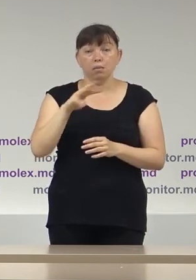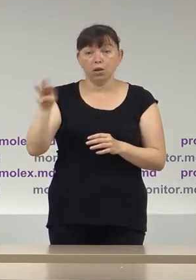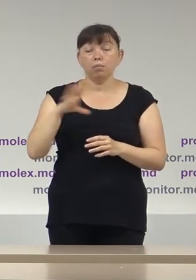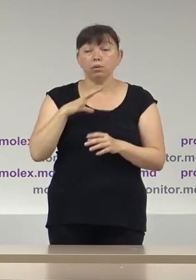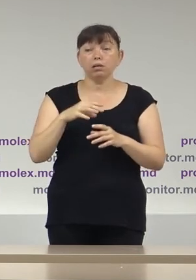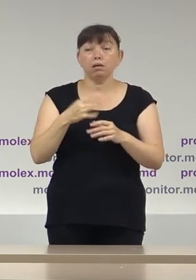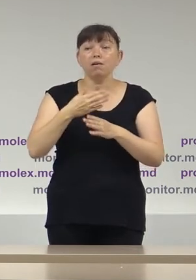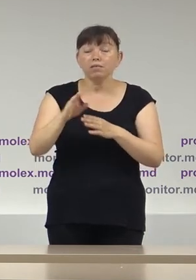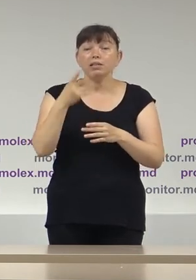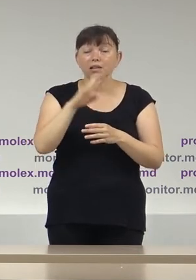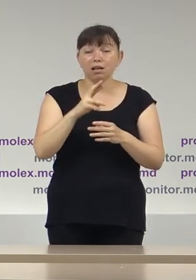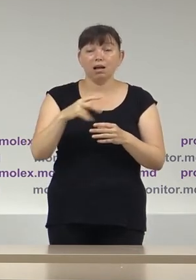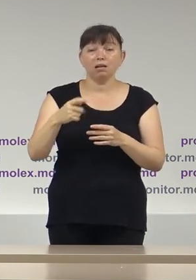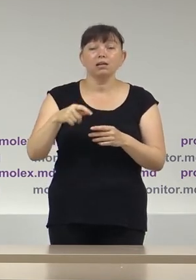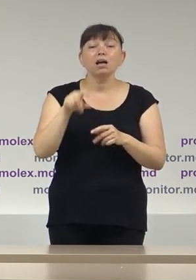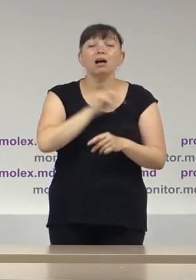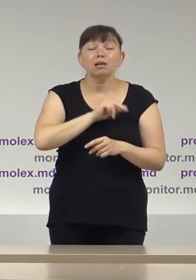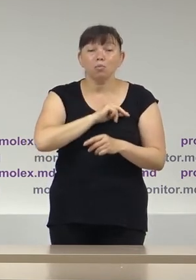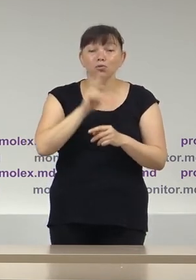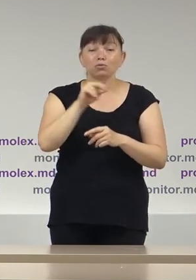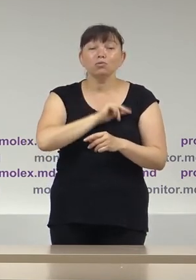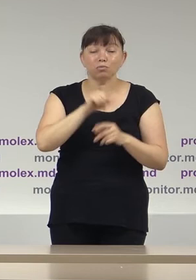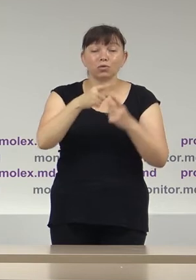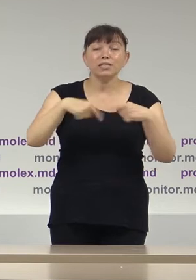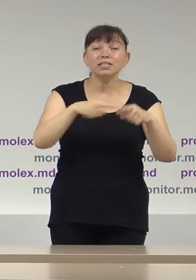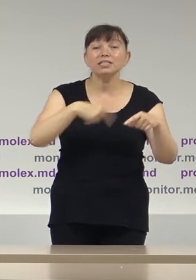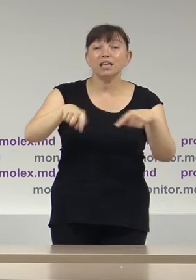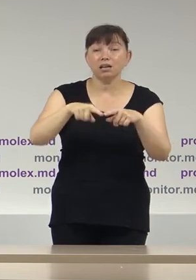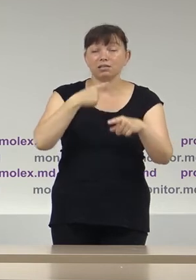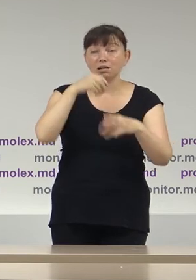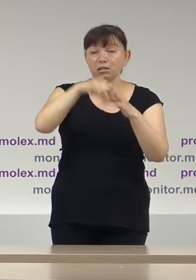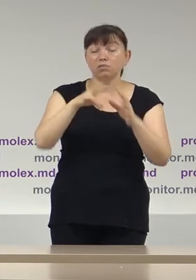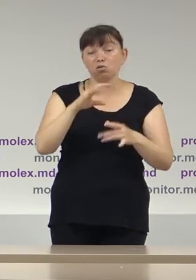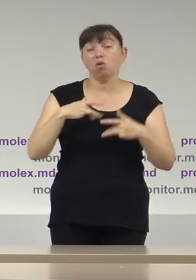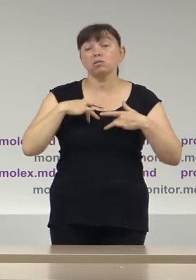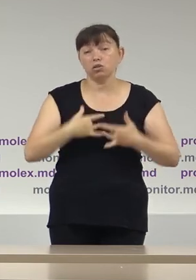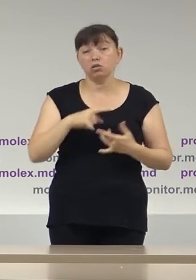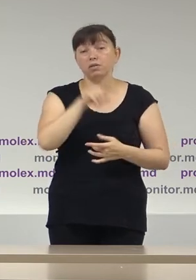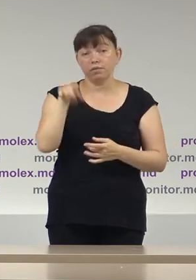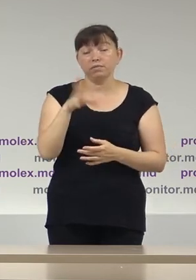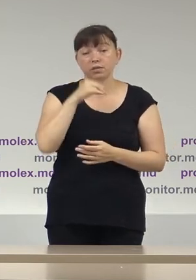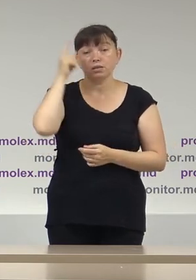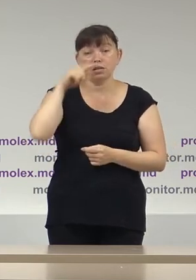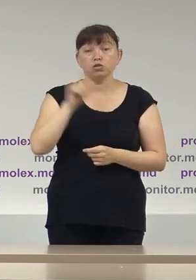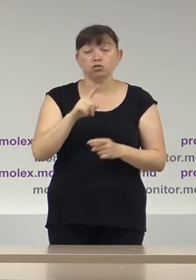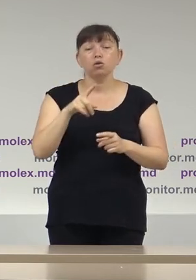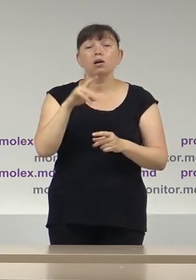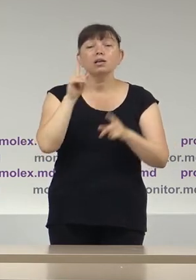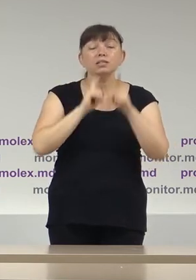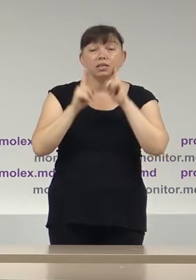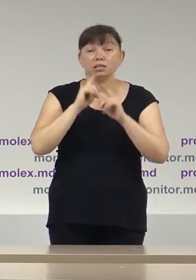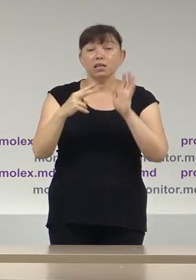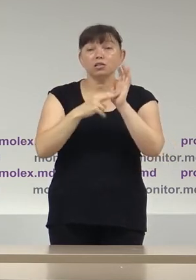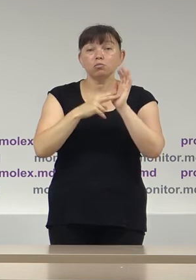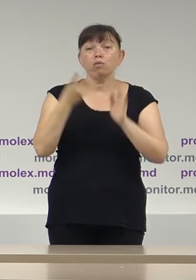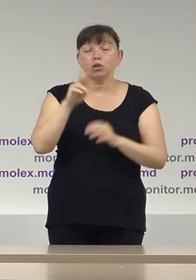22,468,000 lei was intended for the remuneration of electoral officials. Unfortunately, as